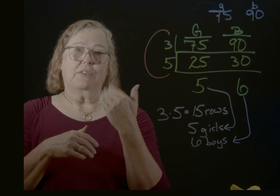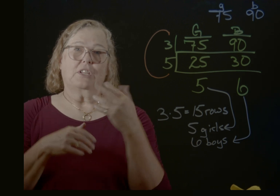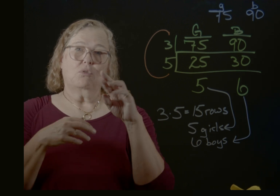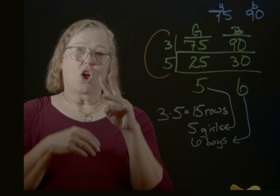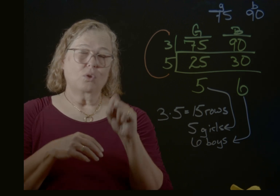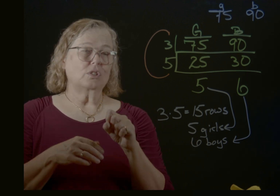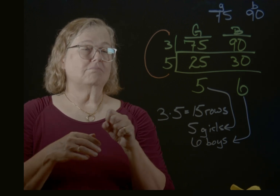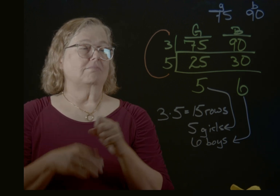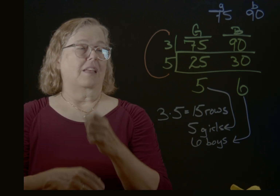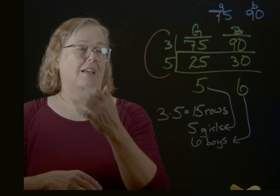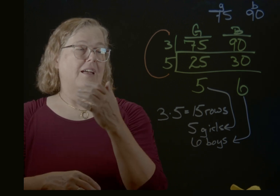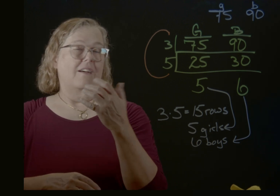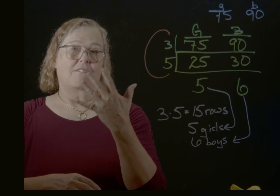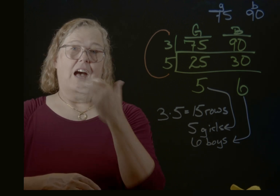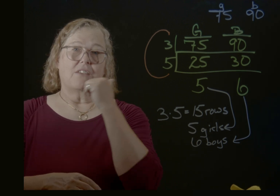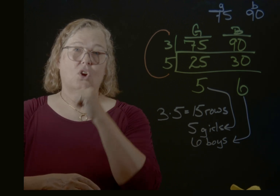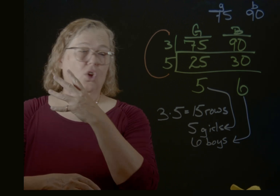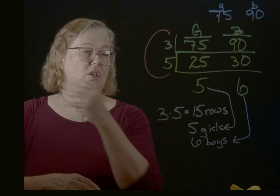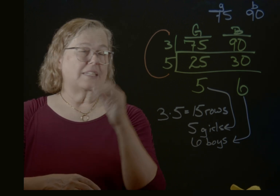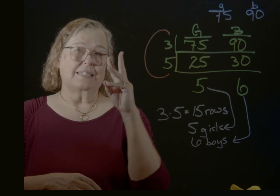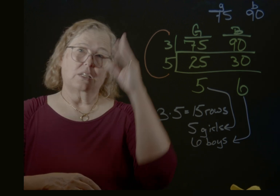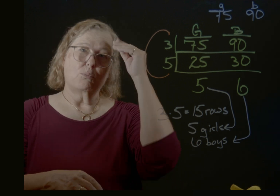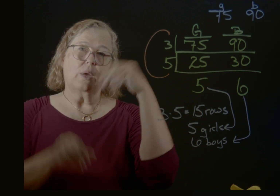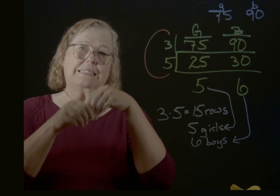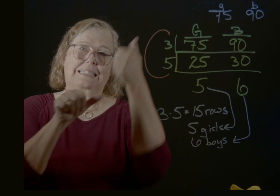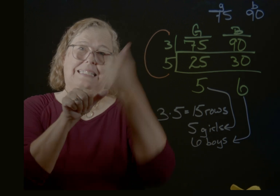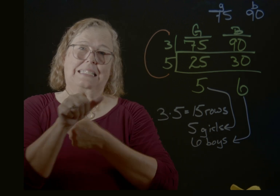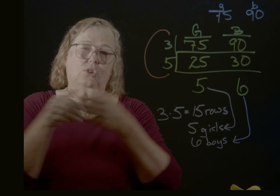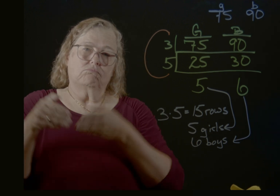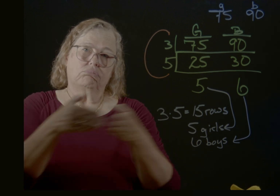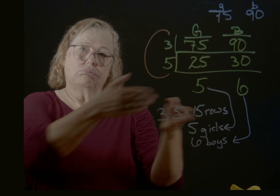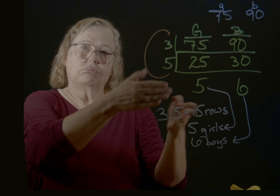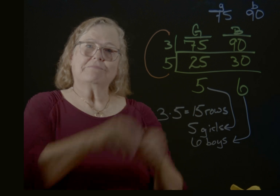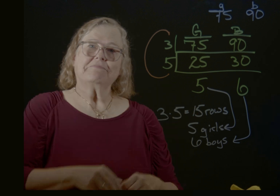So we have 15 rows, 5 girls, 6 boys in each row.